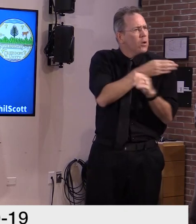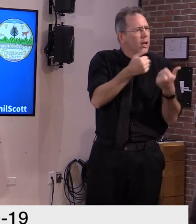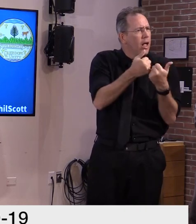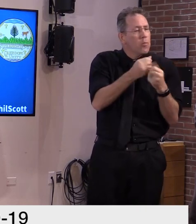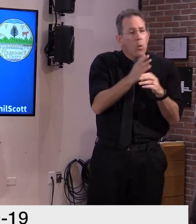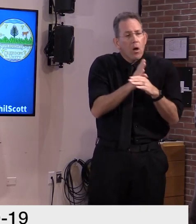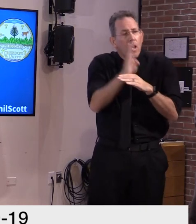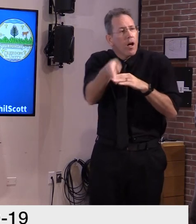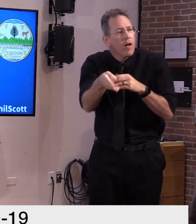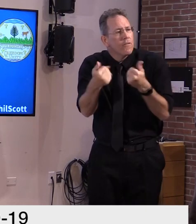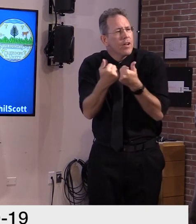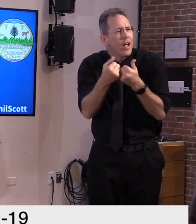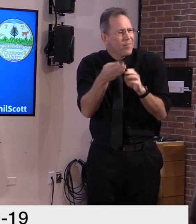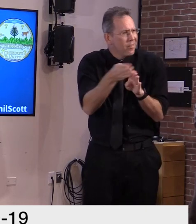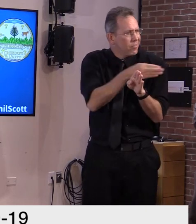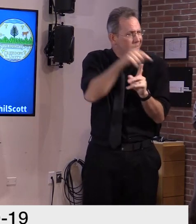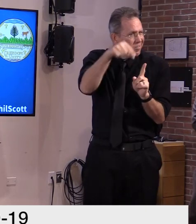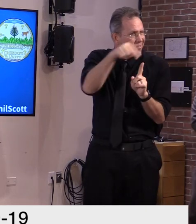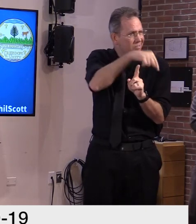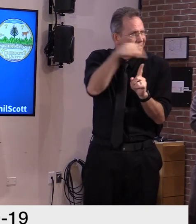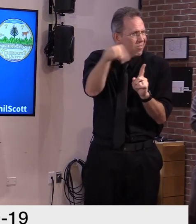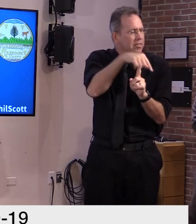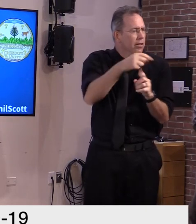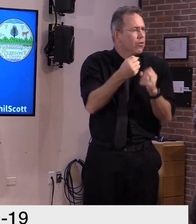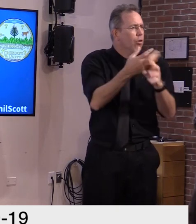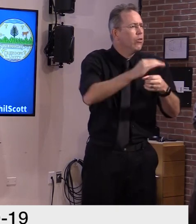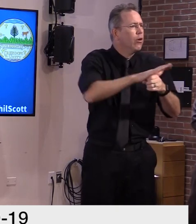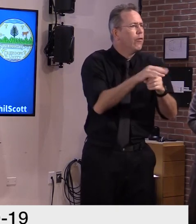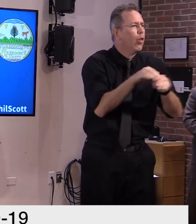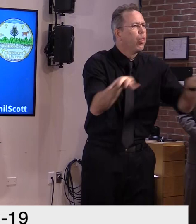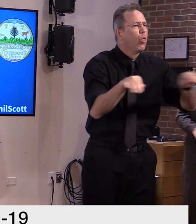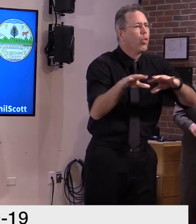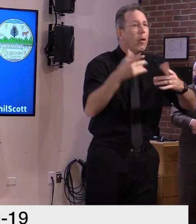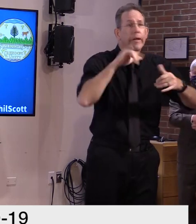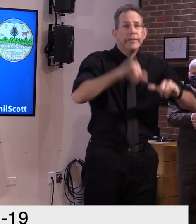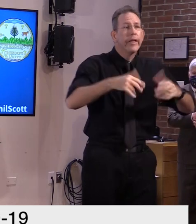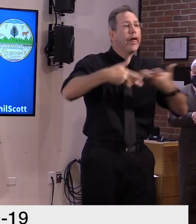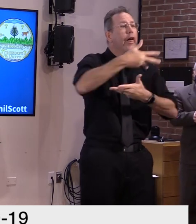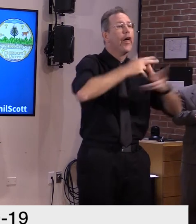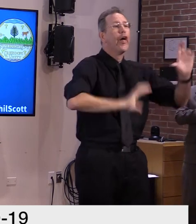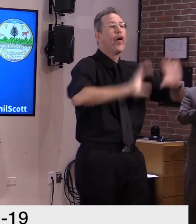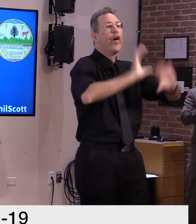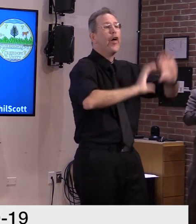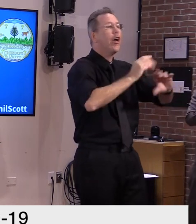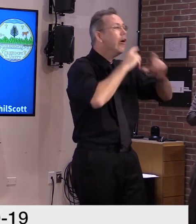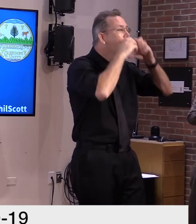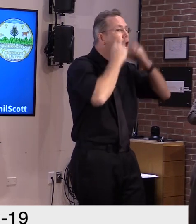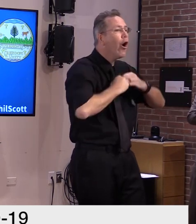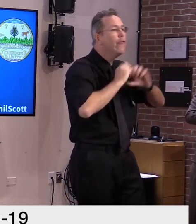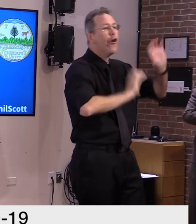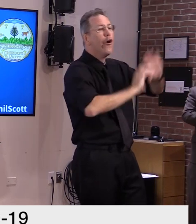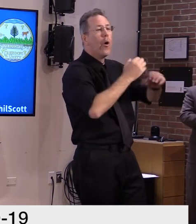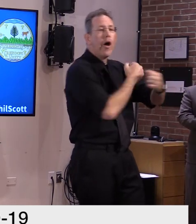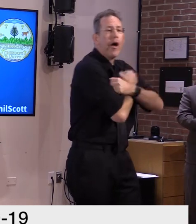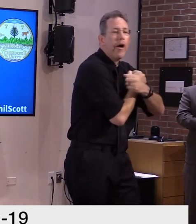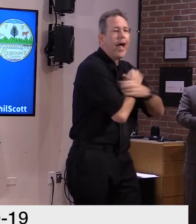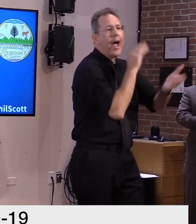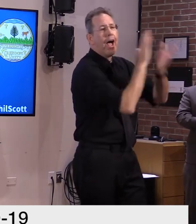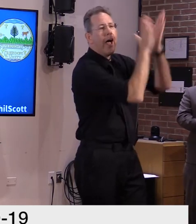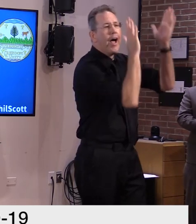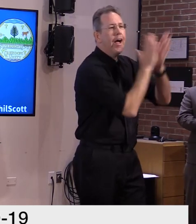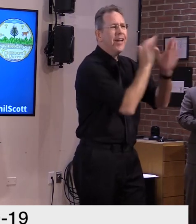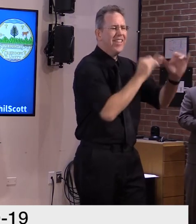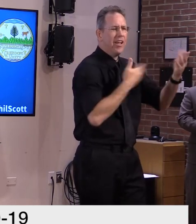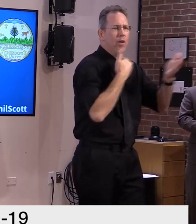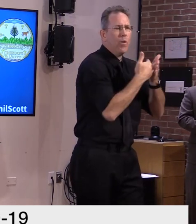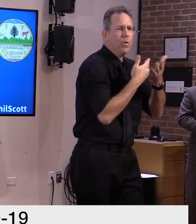often considered an integral part of sports programs, in the interest of reducing preventable transmission, the guidance strongly